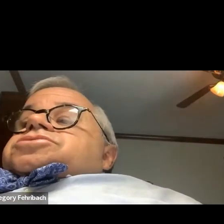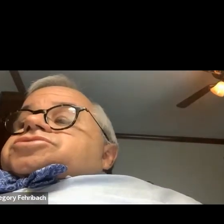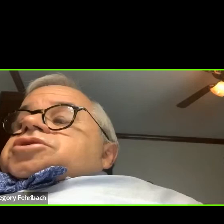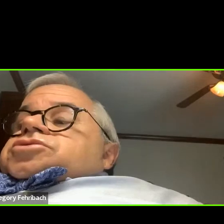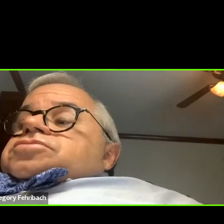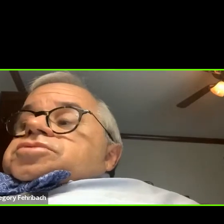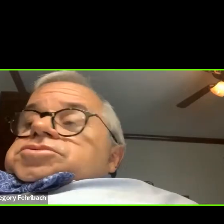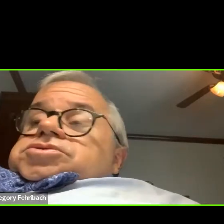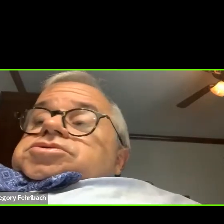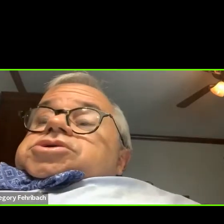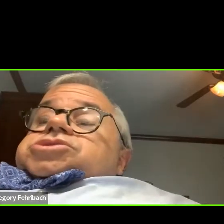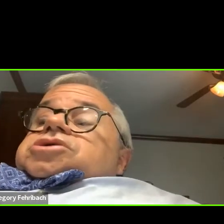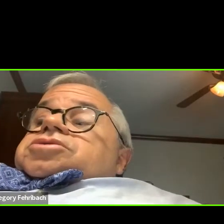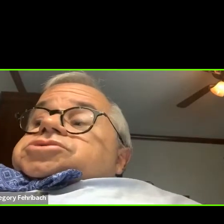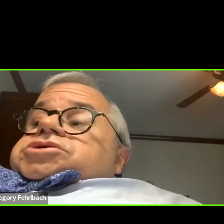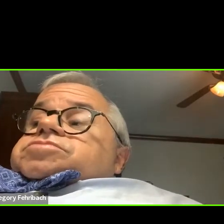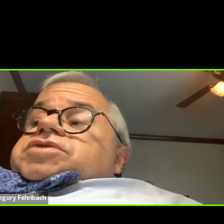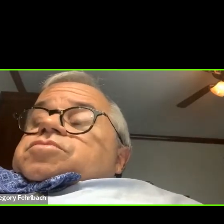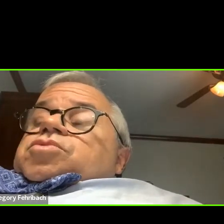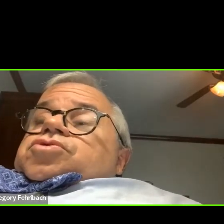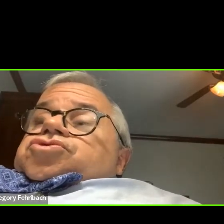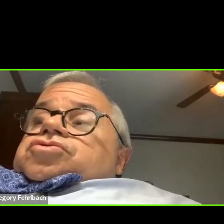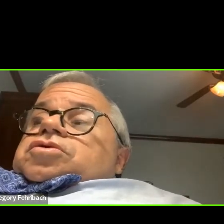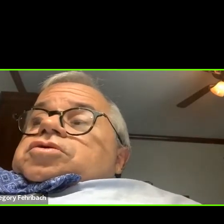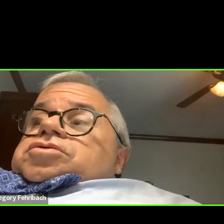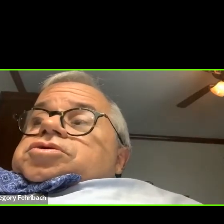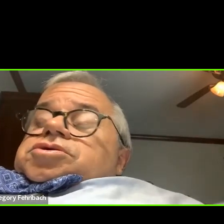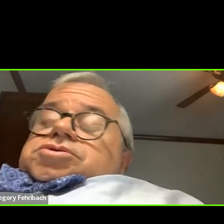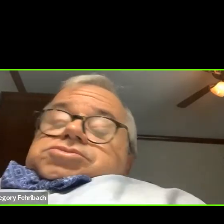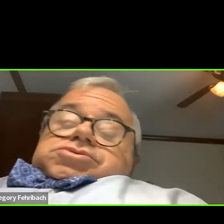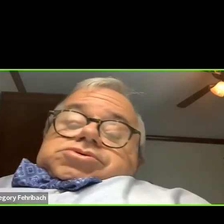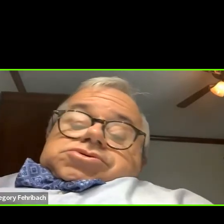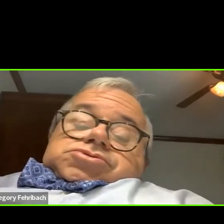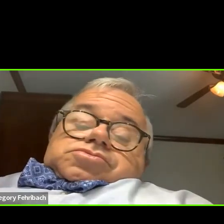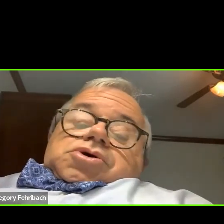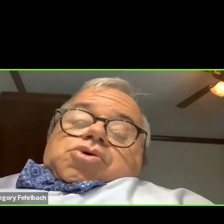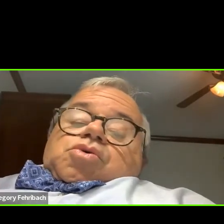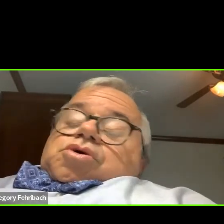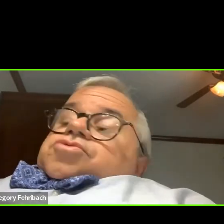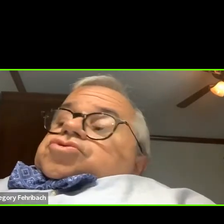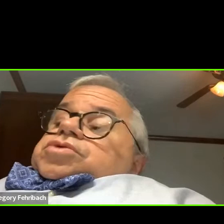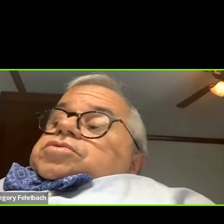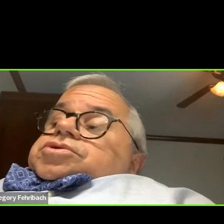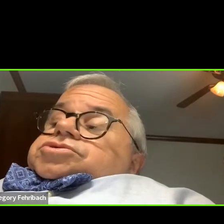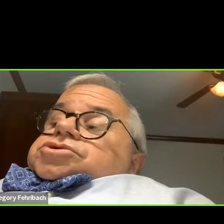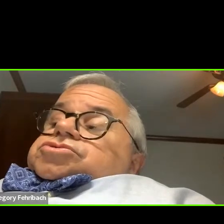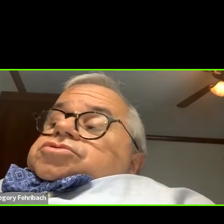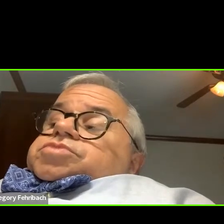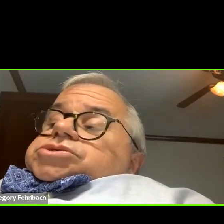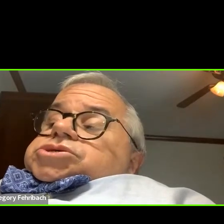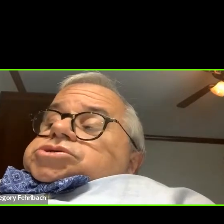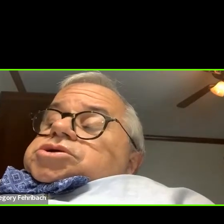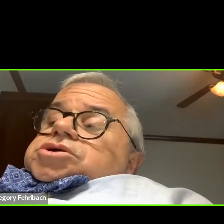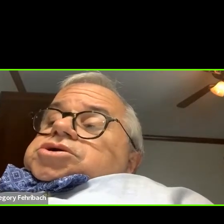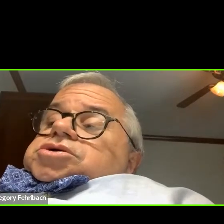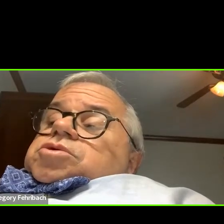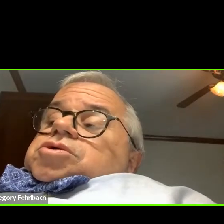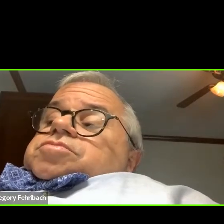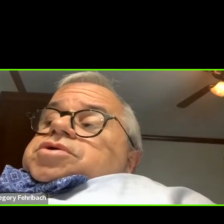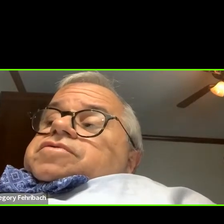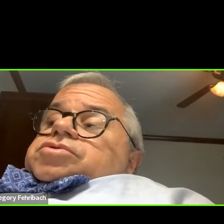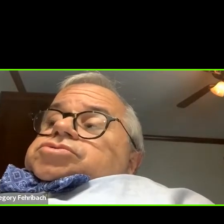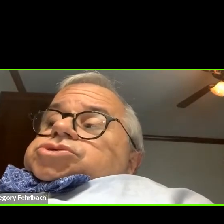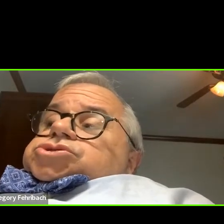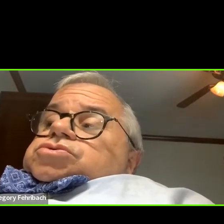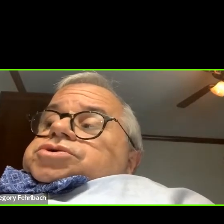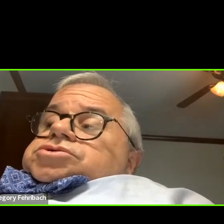Thank you. Excellent. Thank you. That solids even more so our quorum. So we will continue doing business and